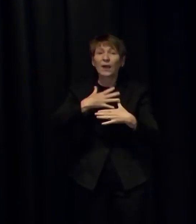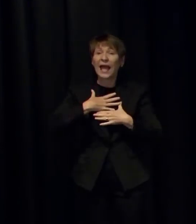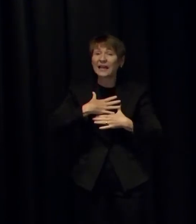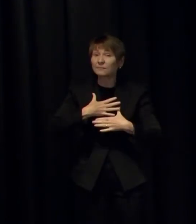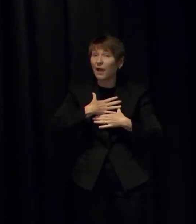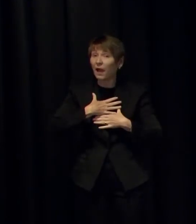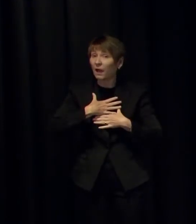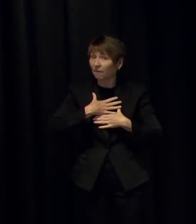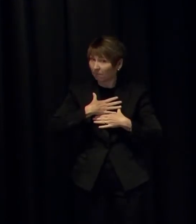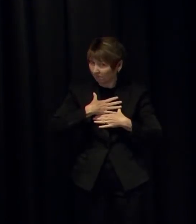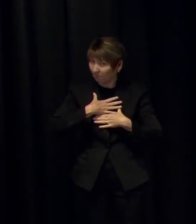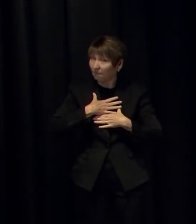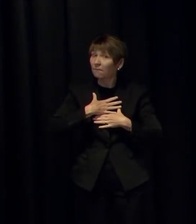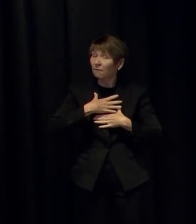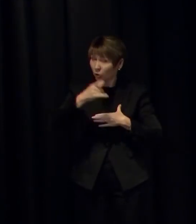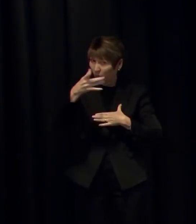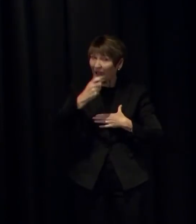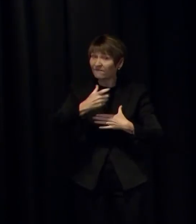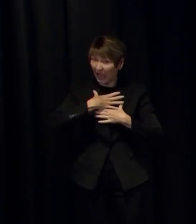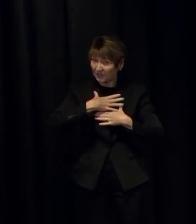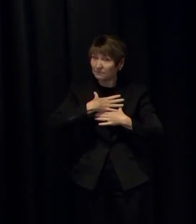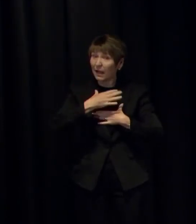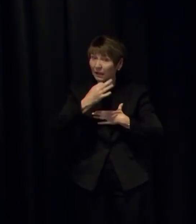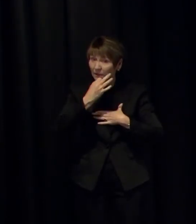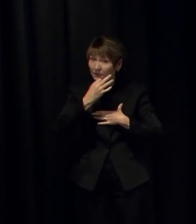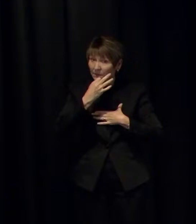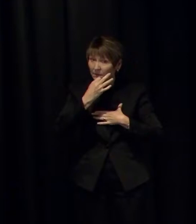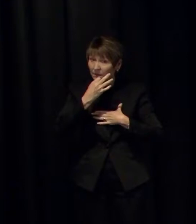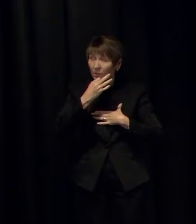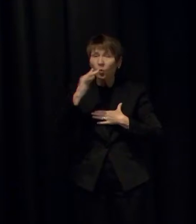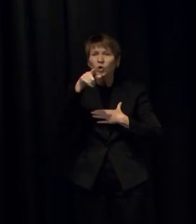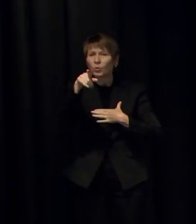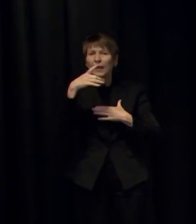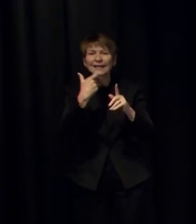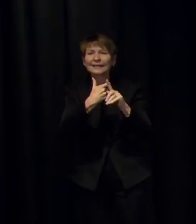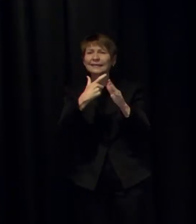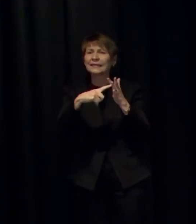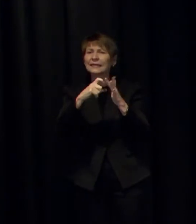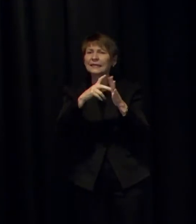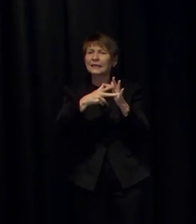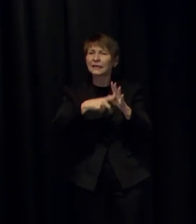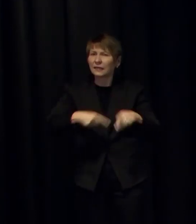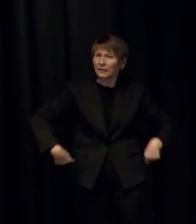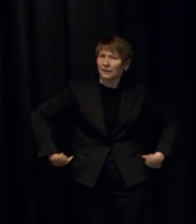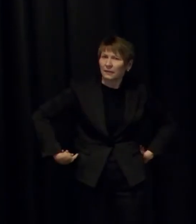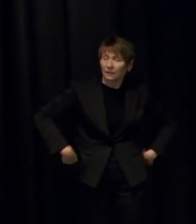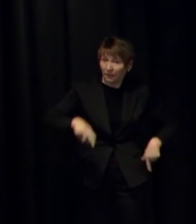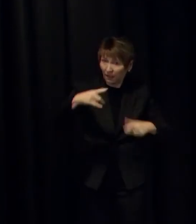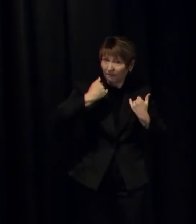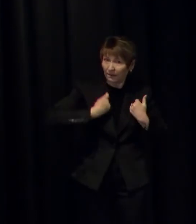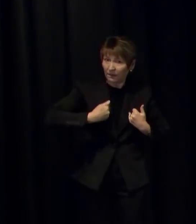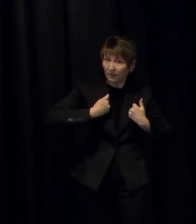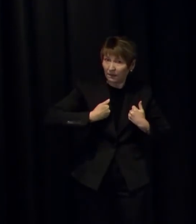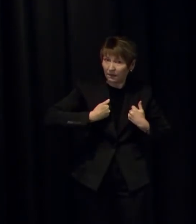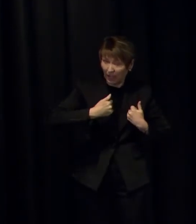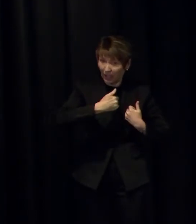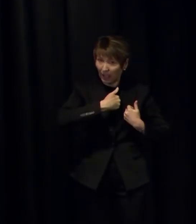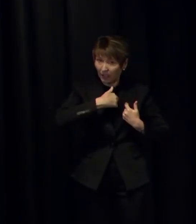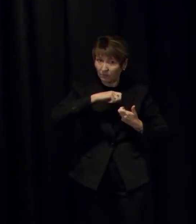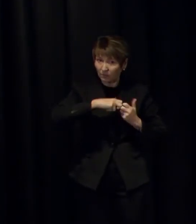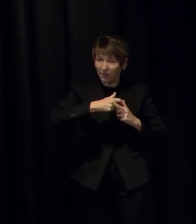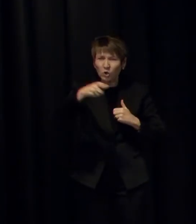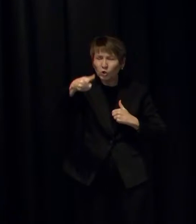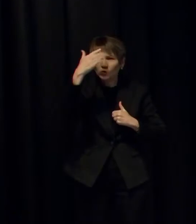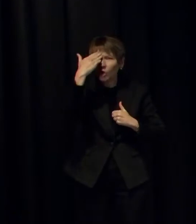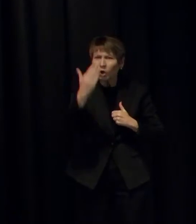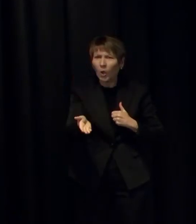heart disease, kidney disease, and many other pre-existing conditions do put you at greater risk of severe